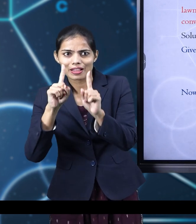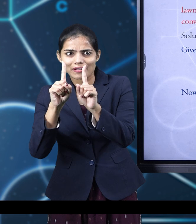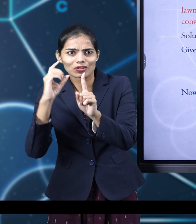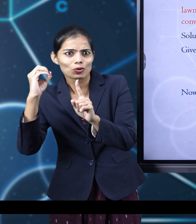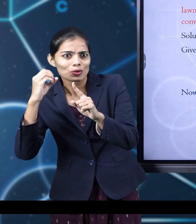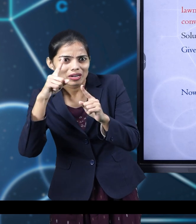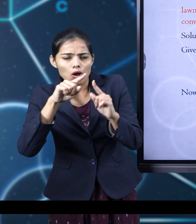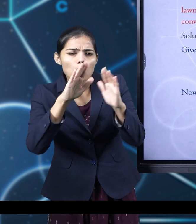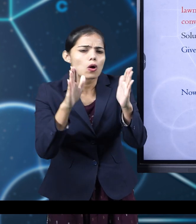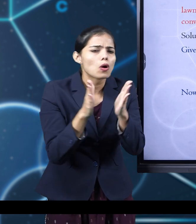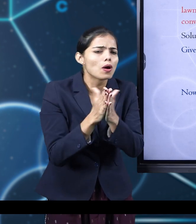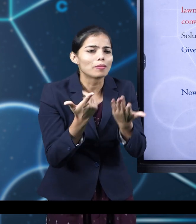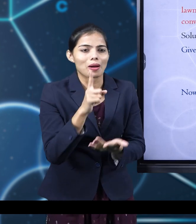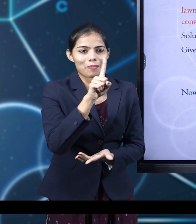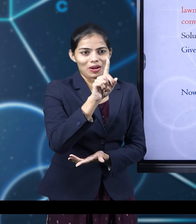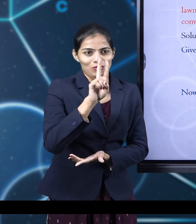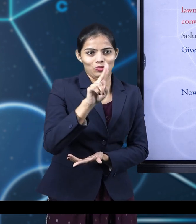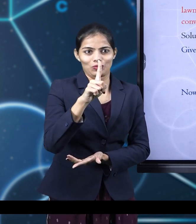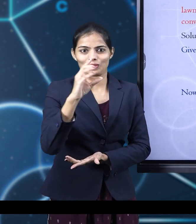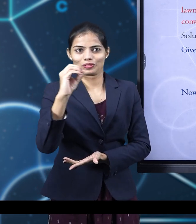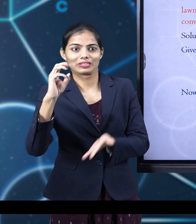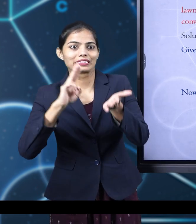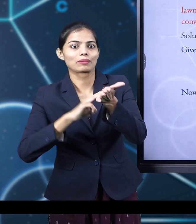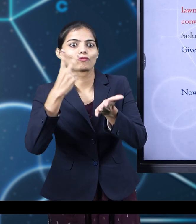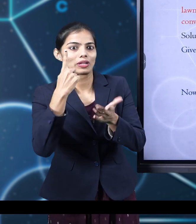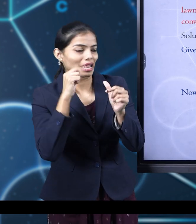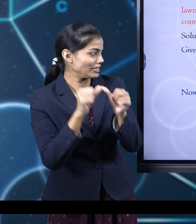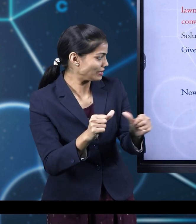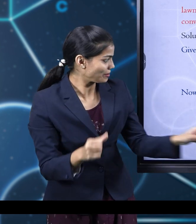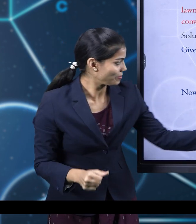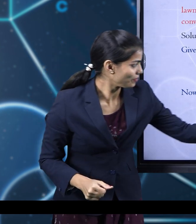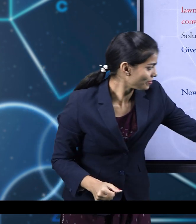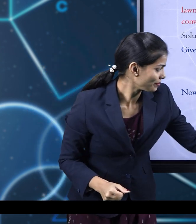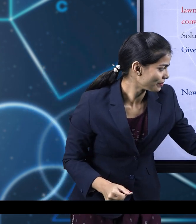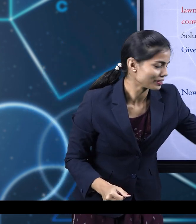110 is equal to 12,100 meters square.